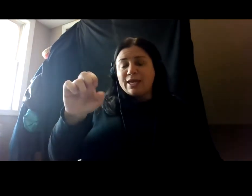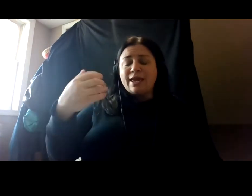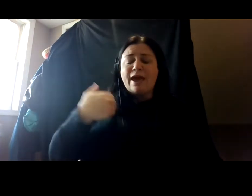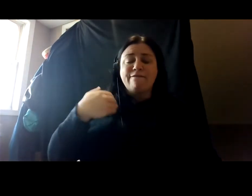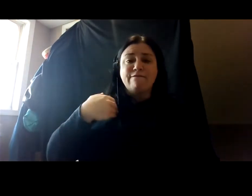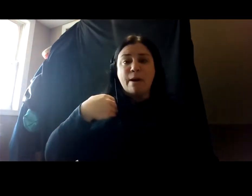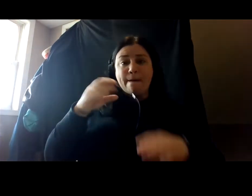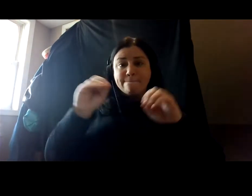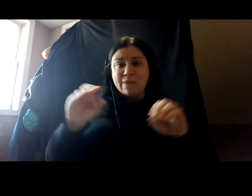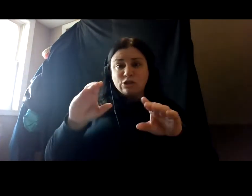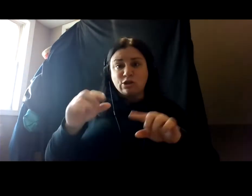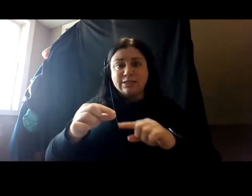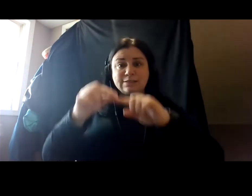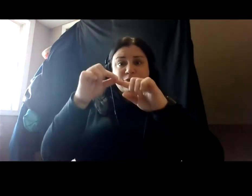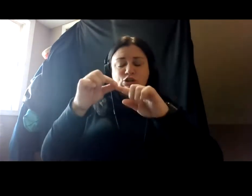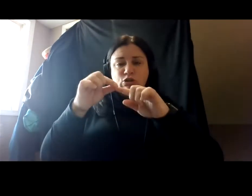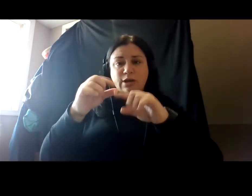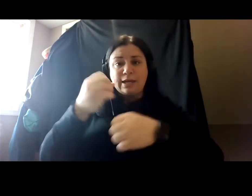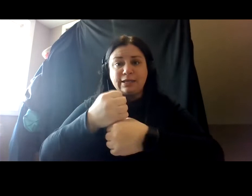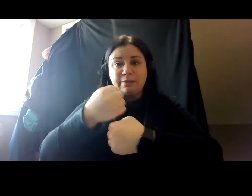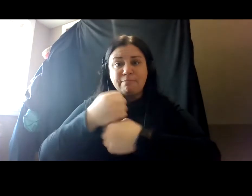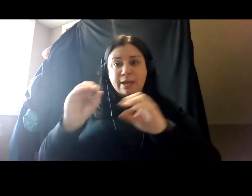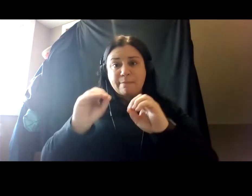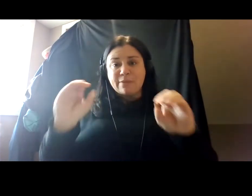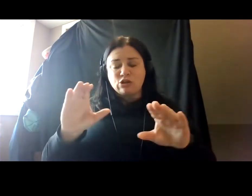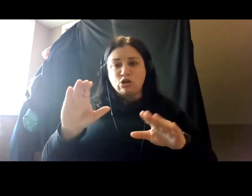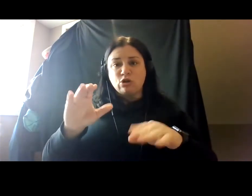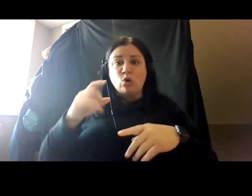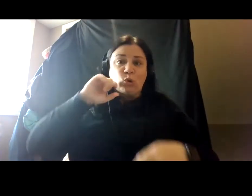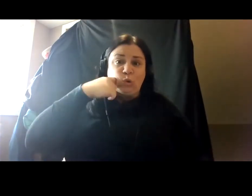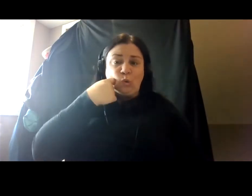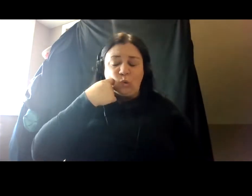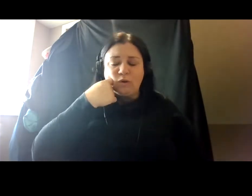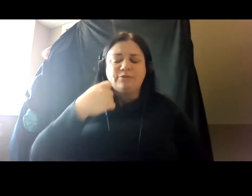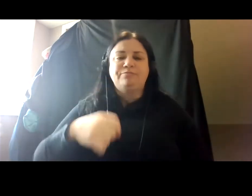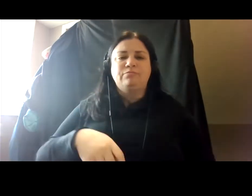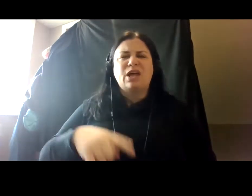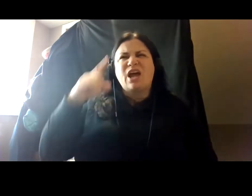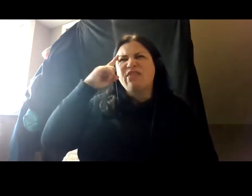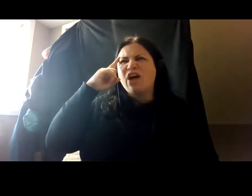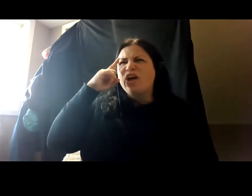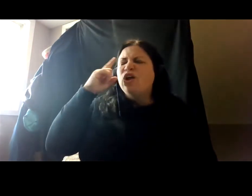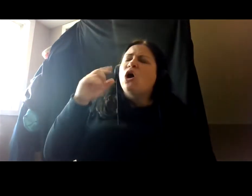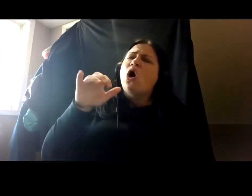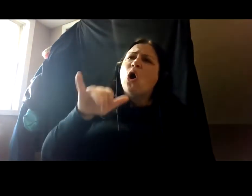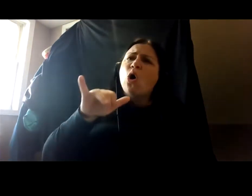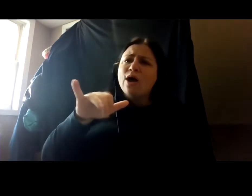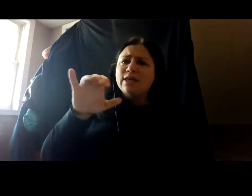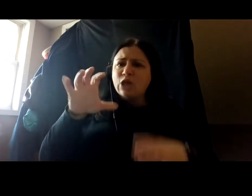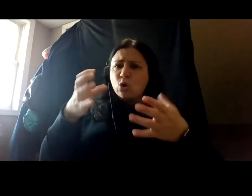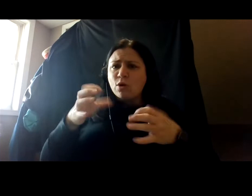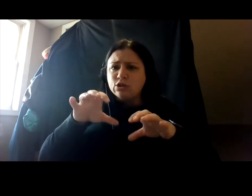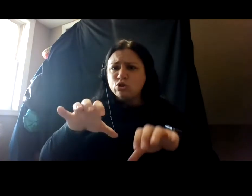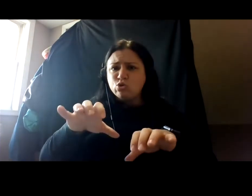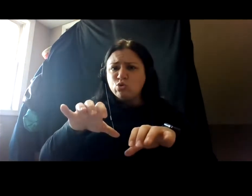that special, he kind of made magic cool again. He did it differently on the streets. And I thought, wow, this is something that I would definitely like to do. And I do some of